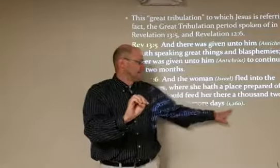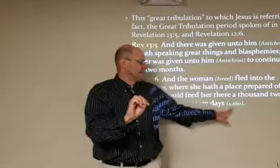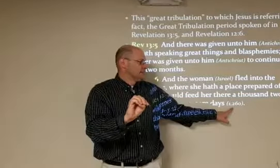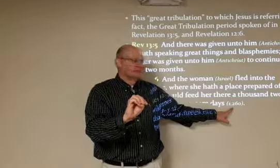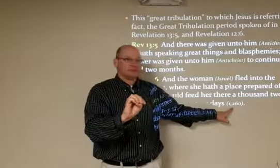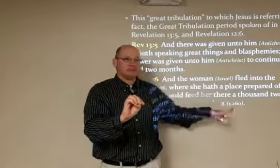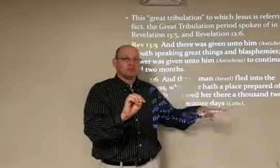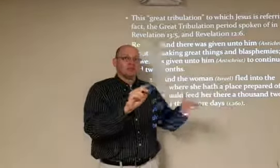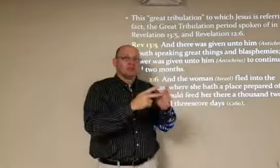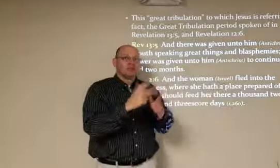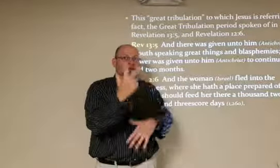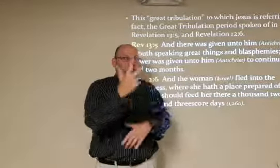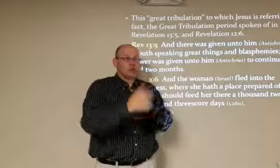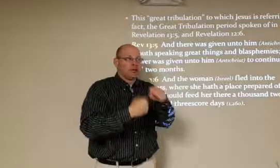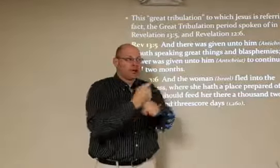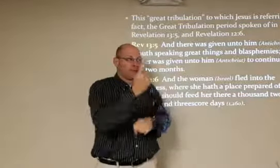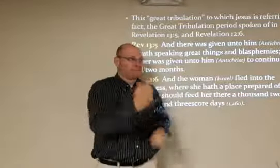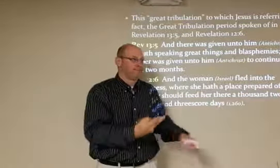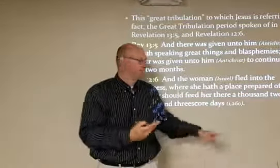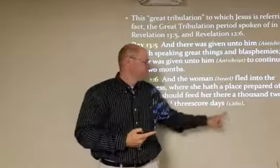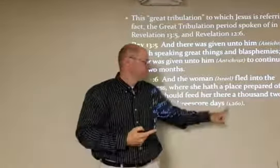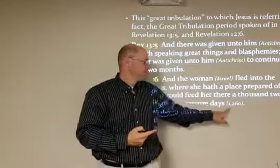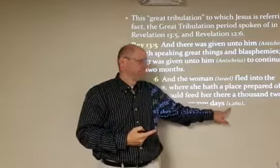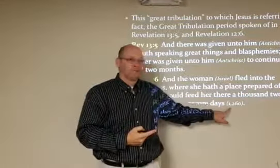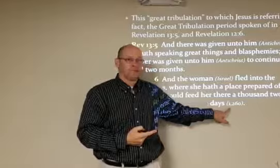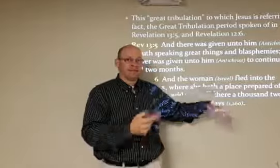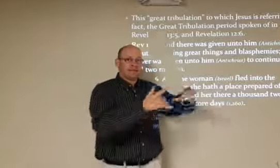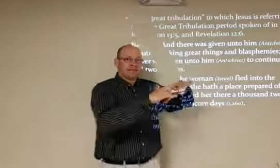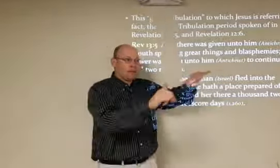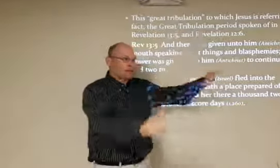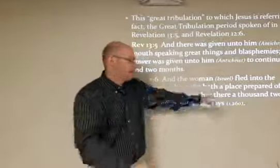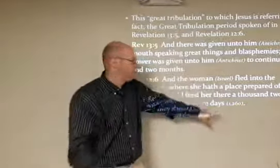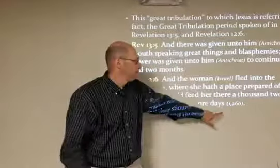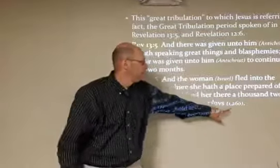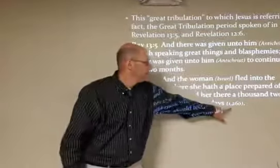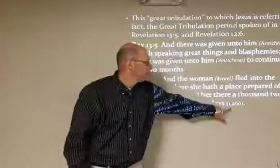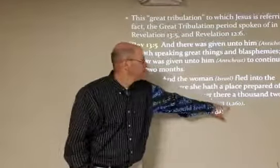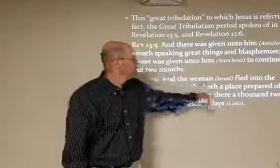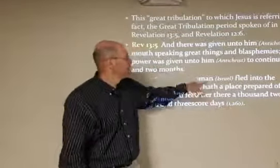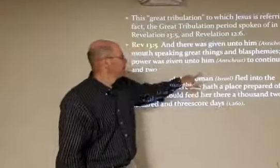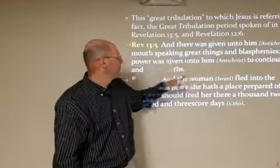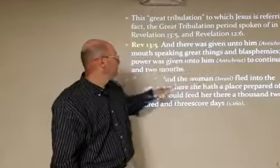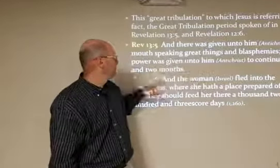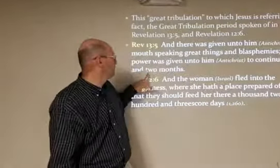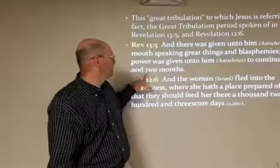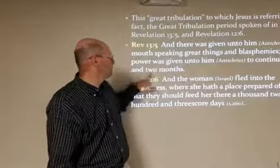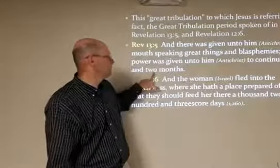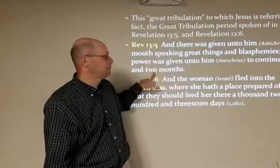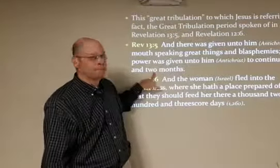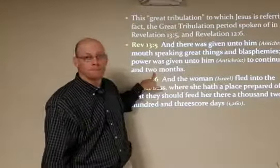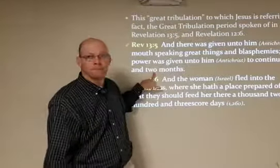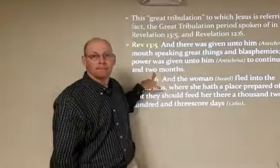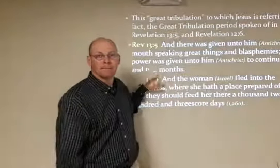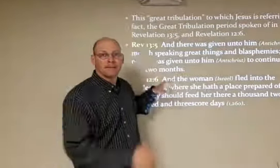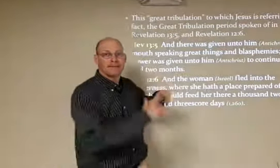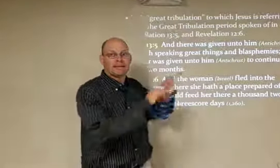1,260 days, and that's 1,260 days. That's 3.5 years. That's equivalent to